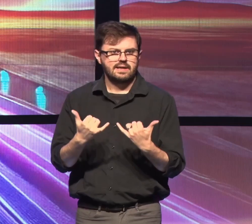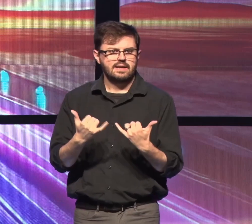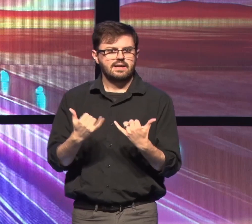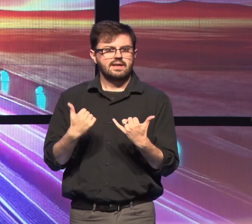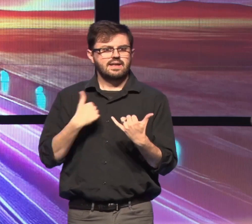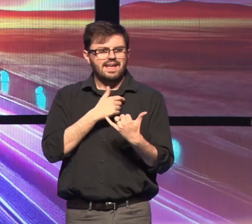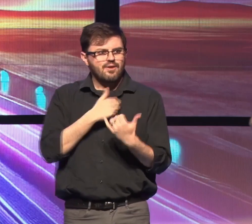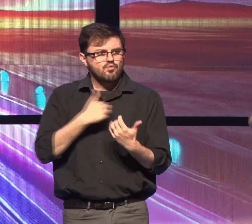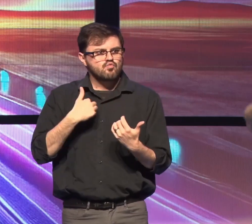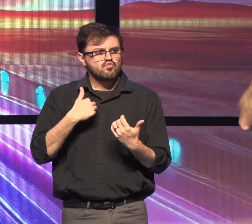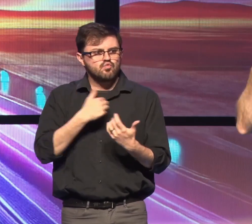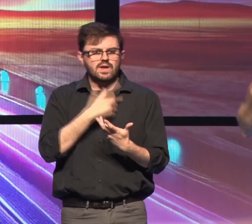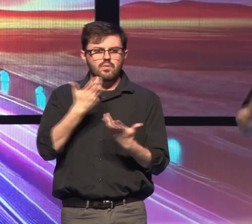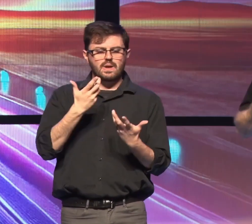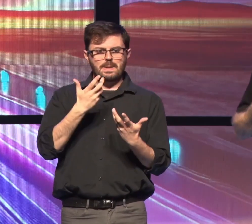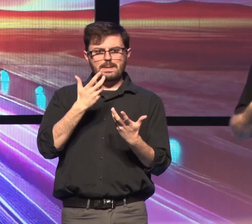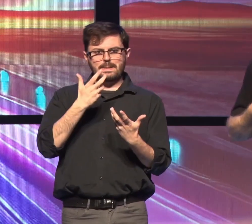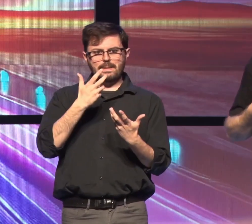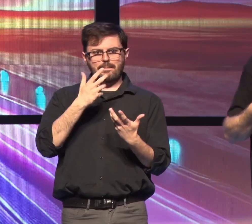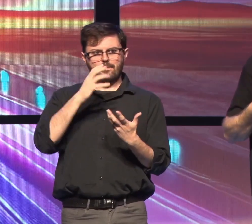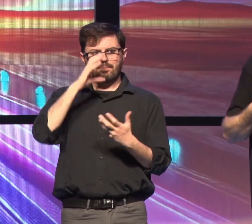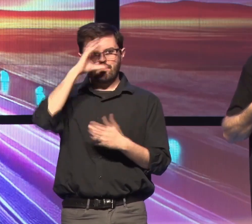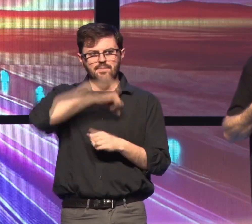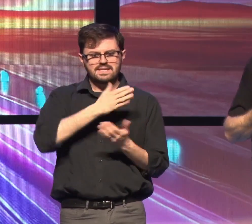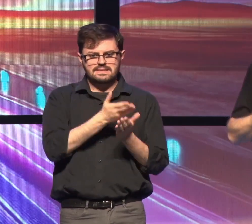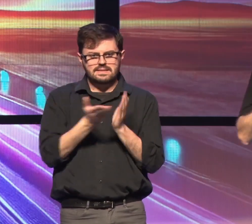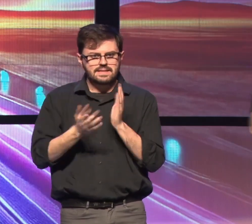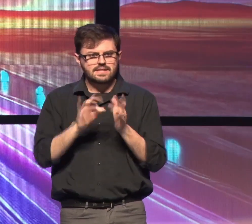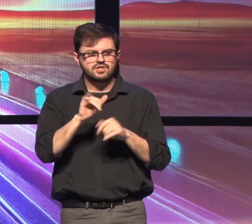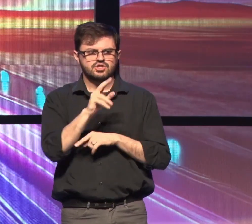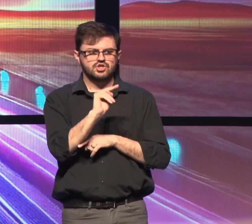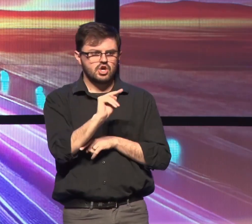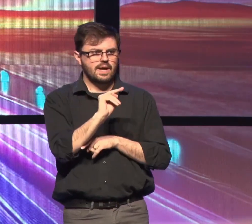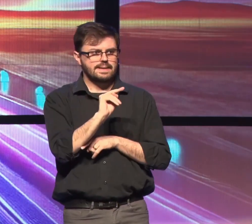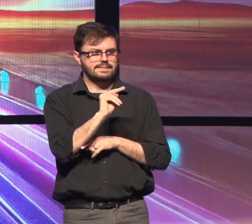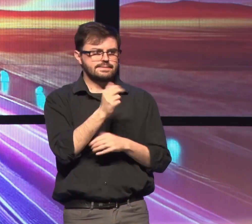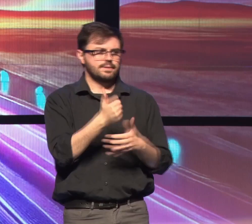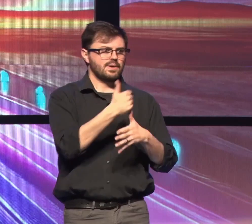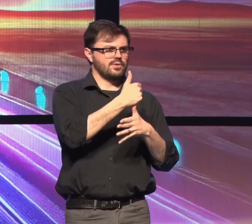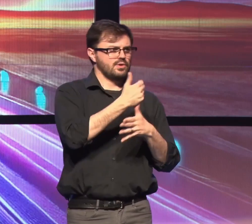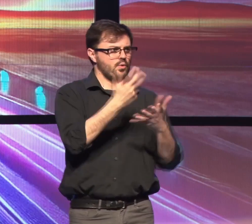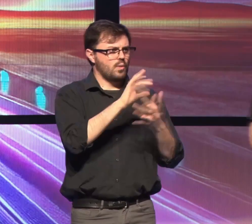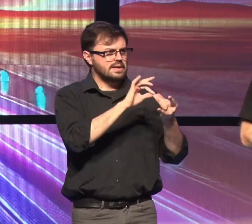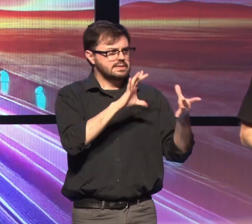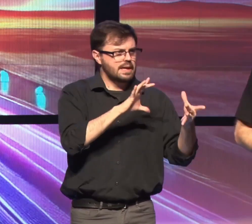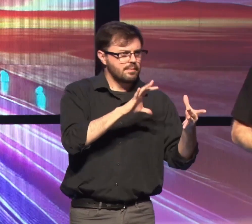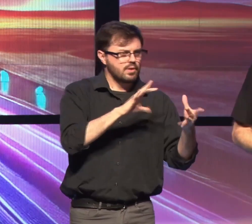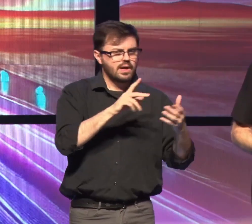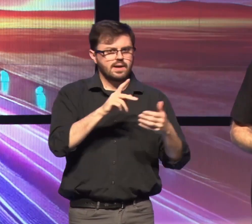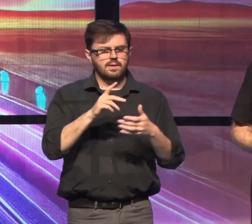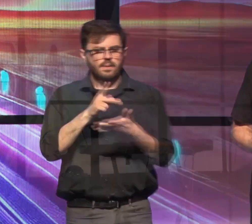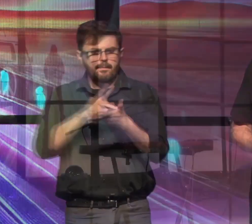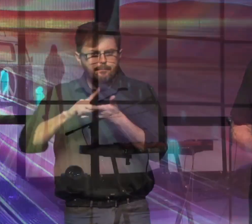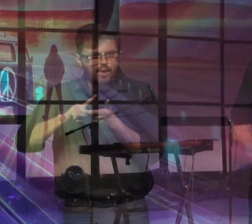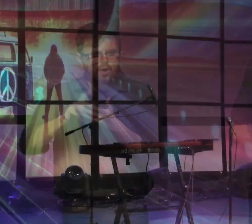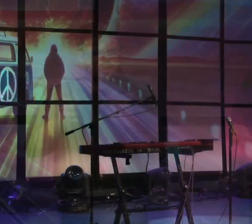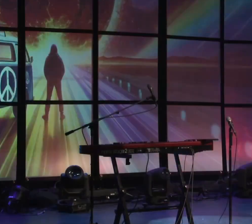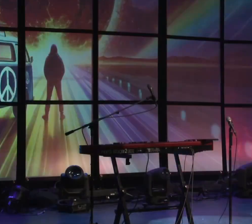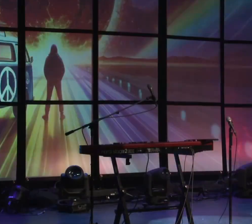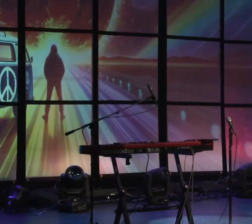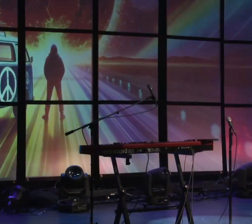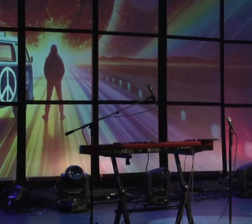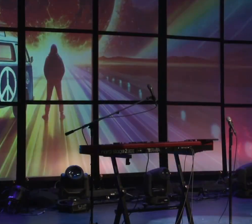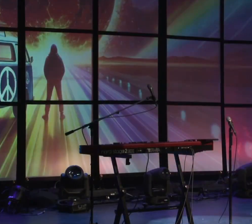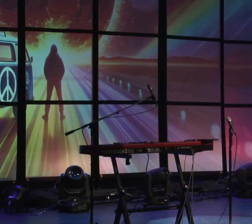John was actually saying you're supposed to separate yourself from. What Paul was saying you should actually be accommodating to. So I